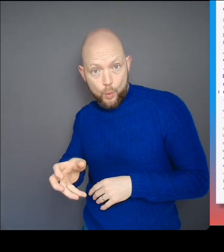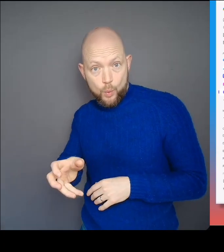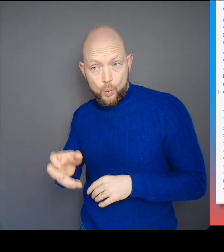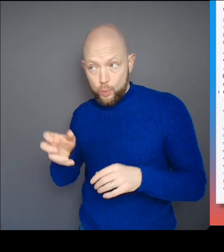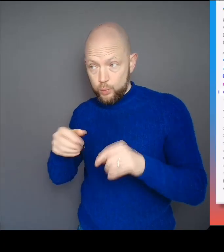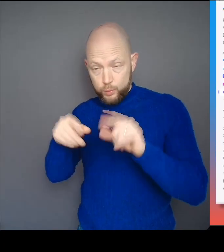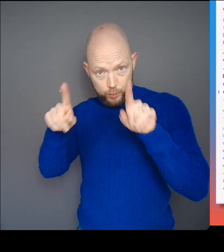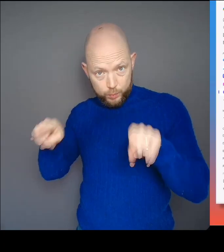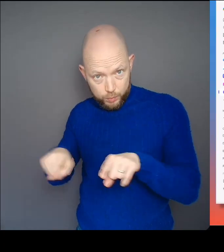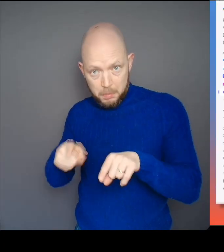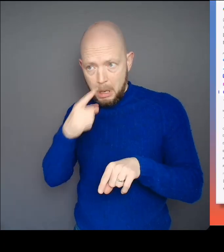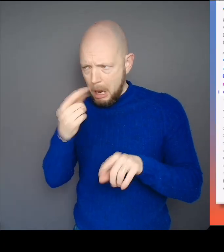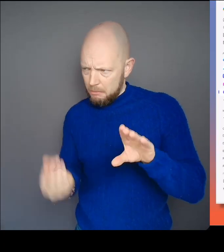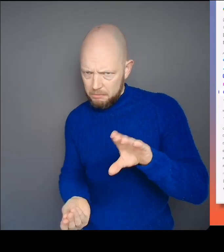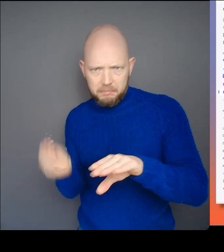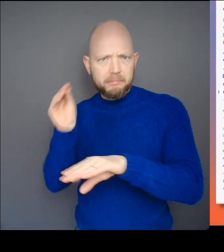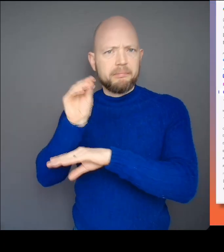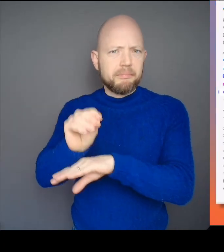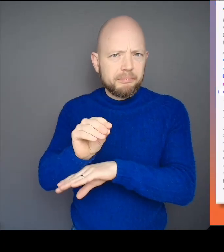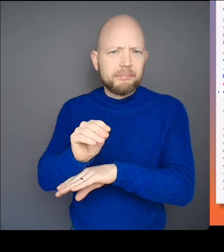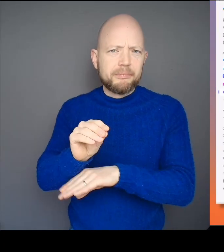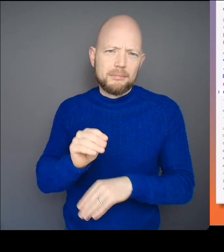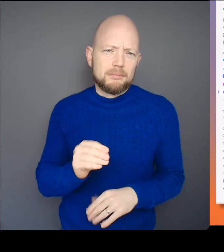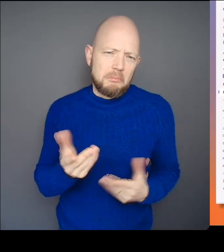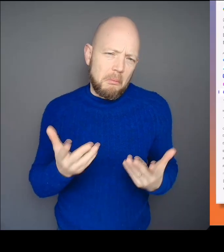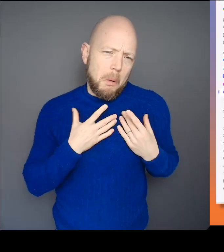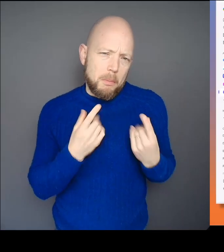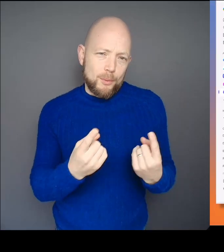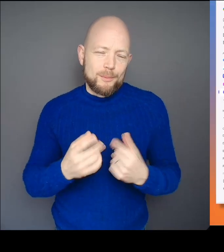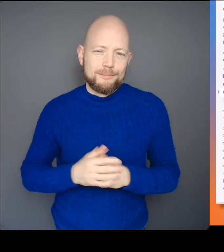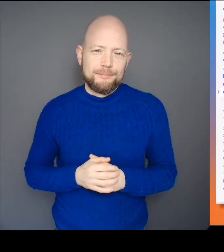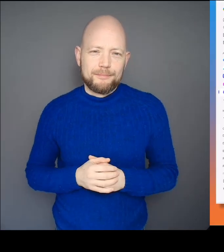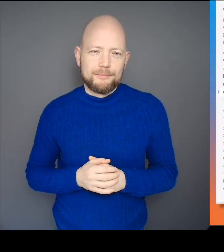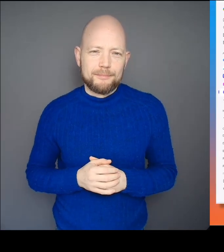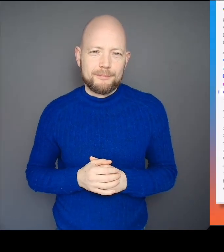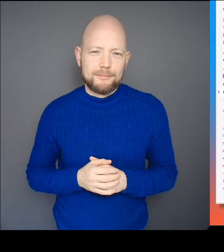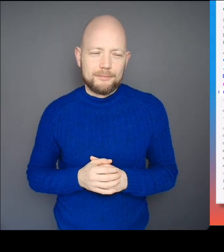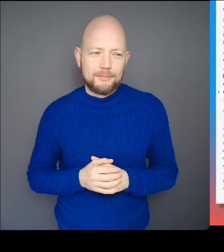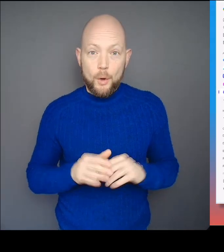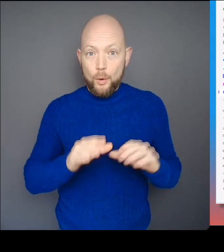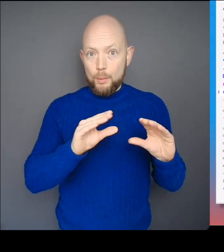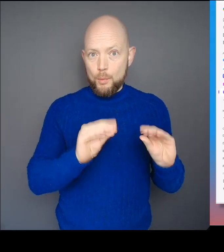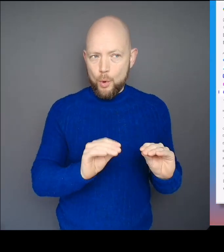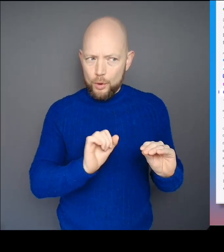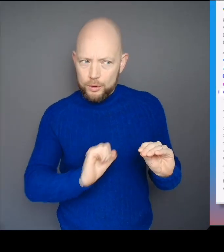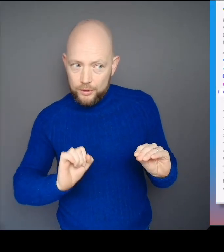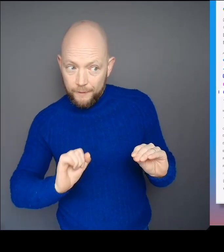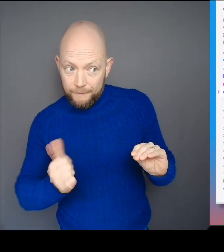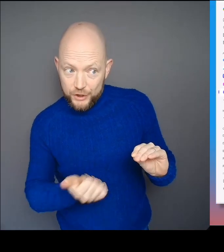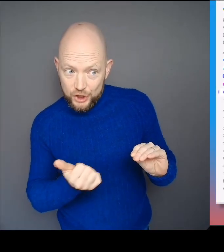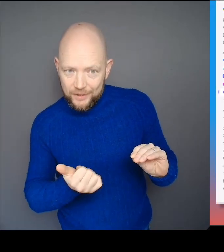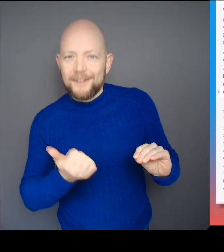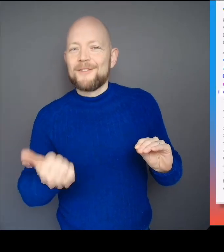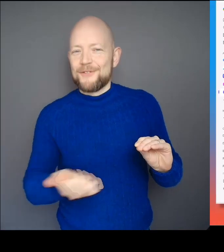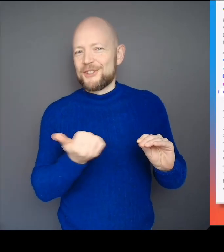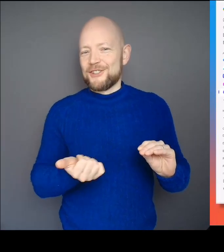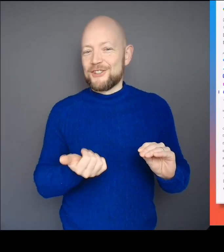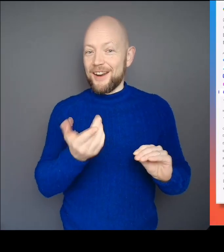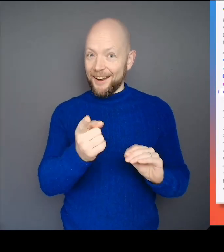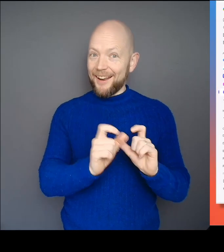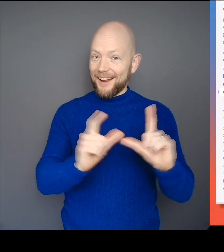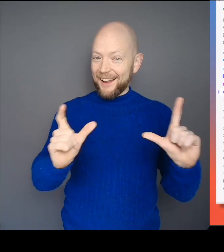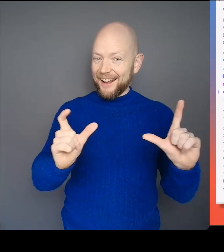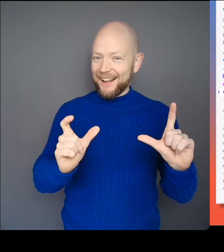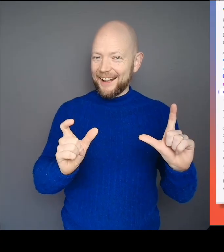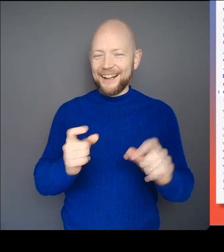your own icon, you can choose to browse or upload that from somewhere else. We'll just pause the video while it generates the image and be right back.